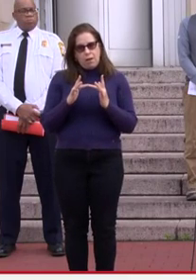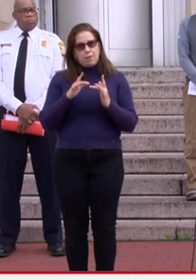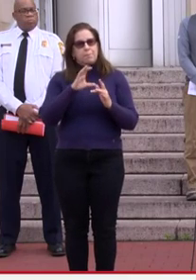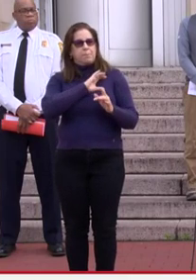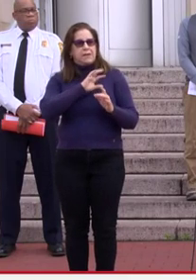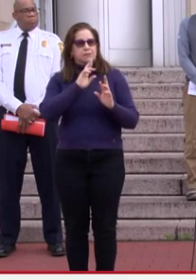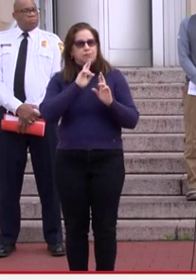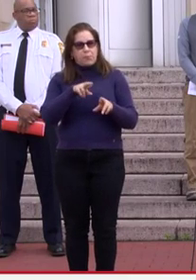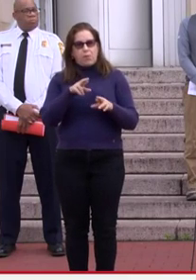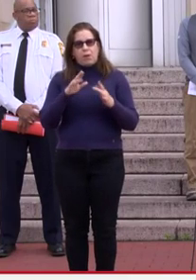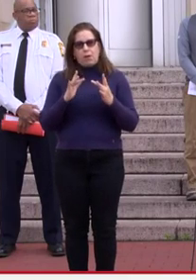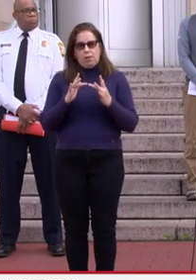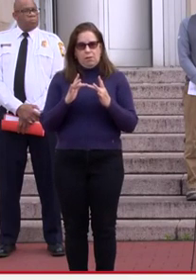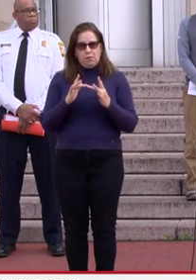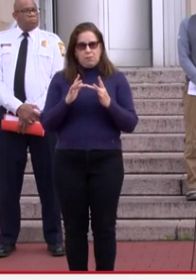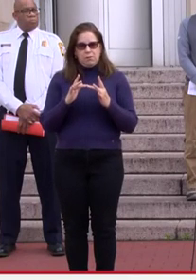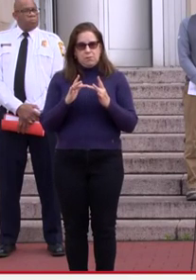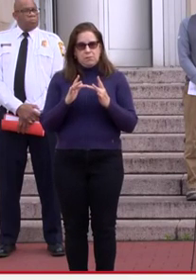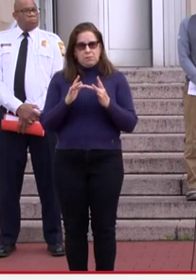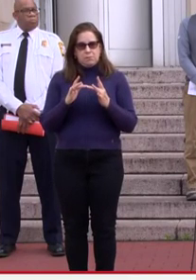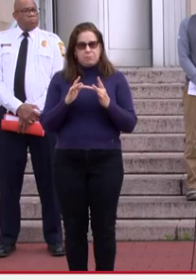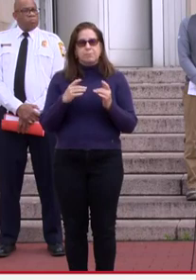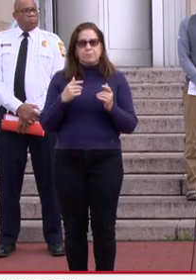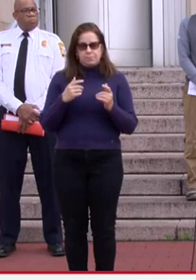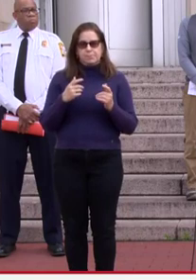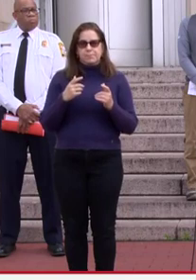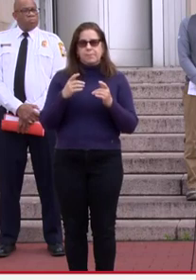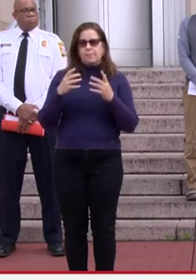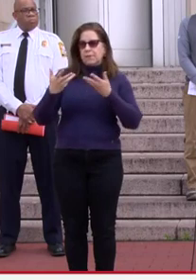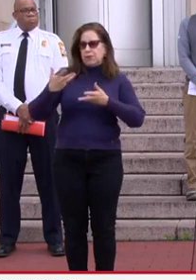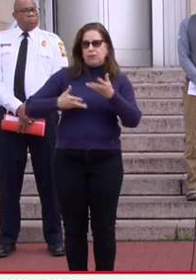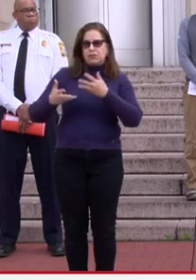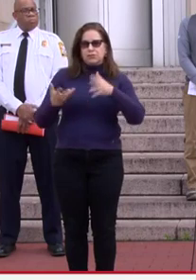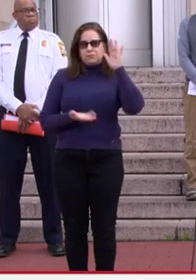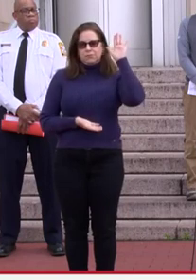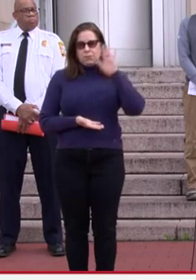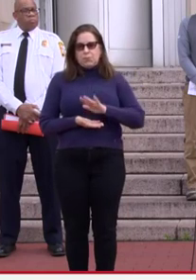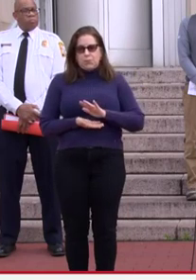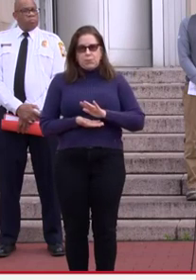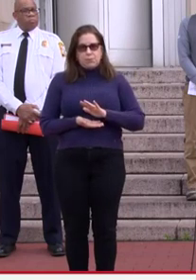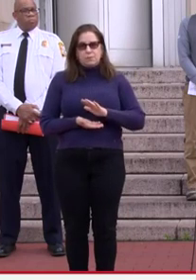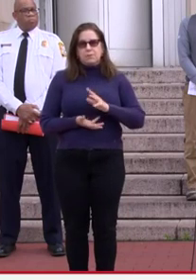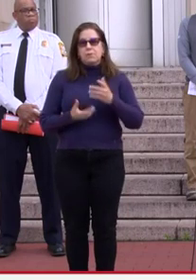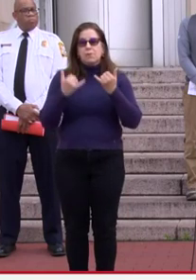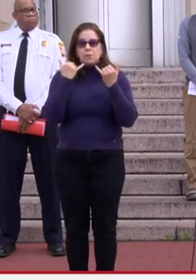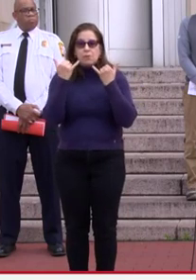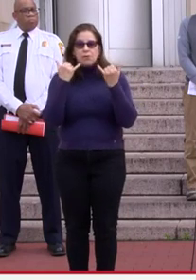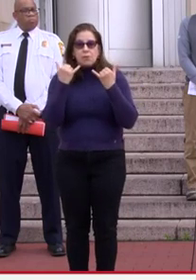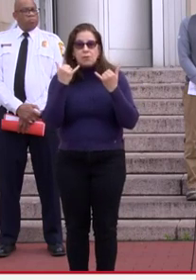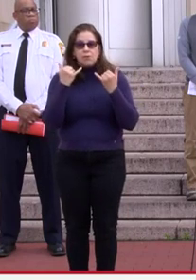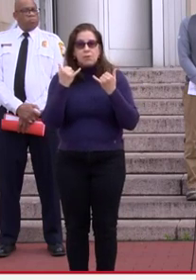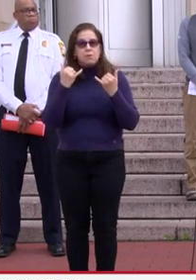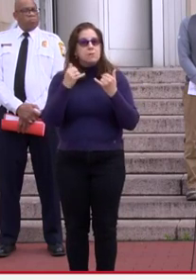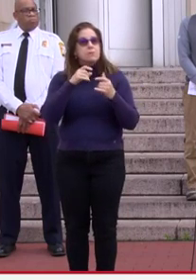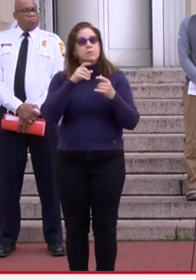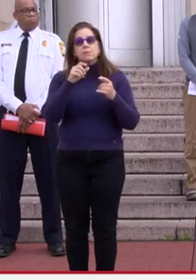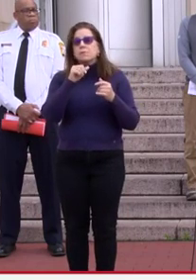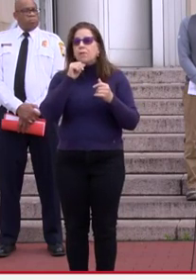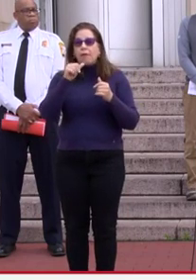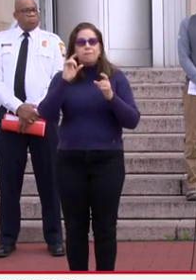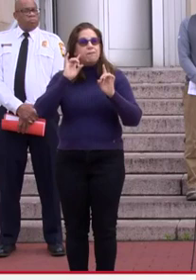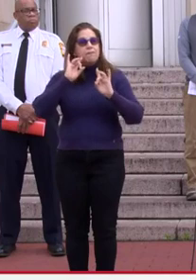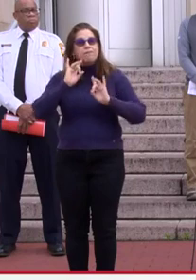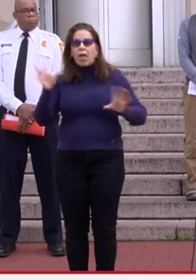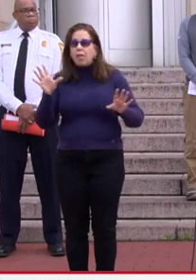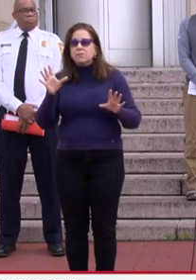Unified Communications so that calls for non-violent incidents can be routed to a special telephone reporting unit who can